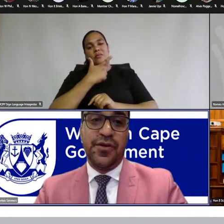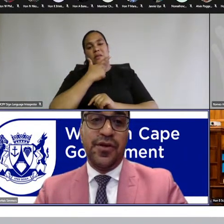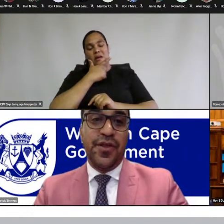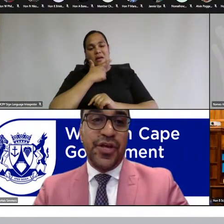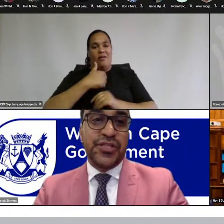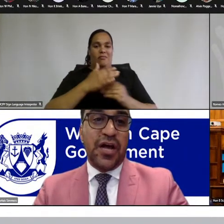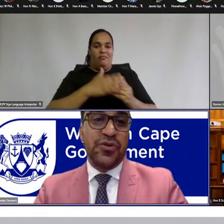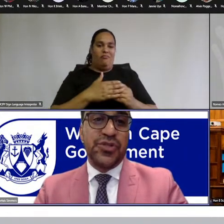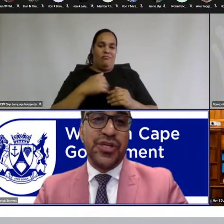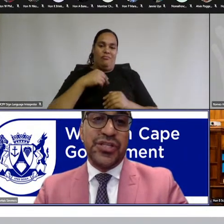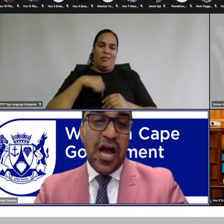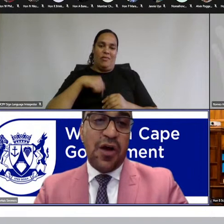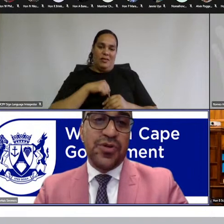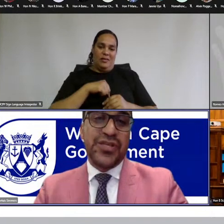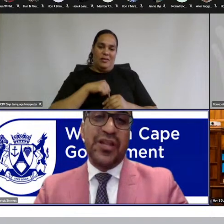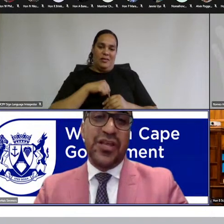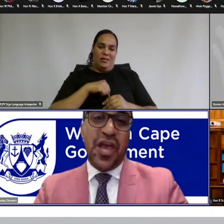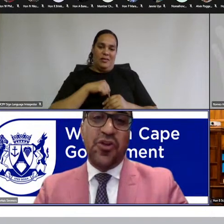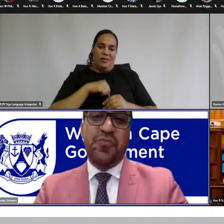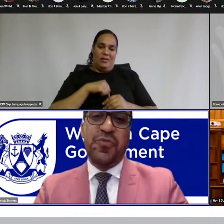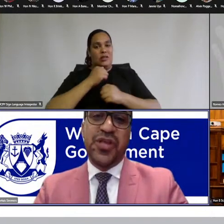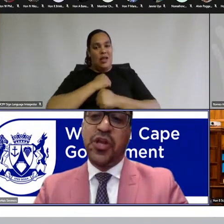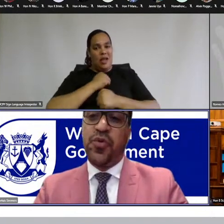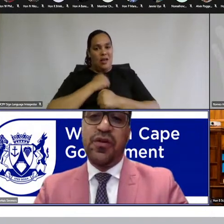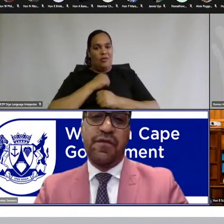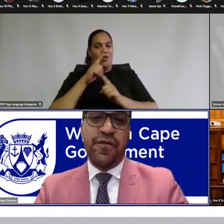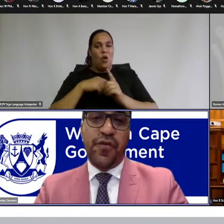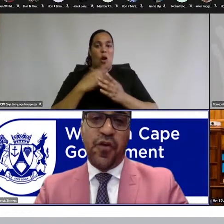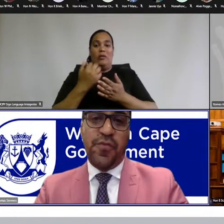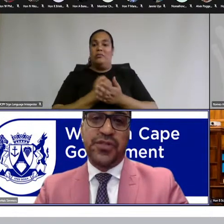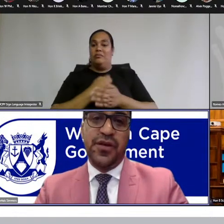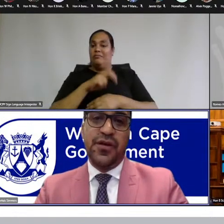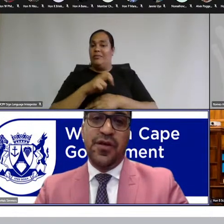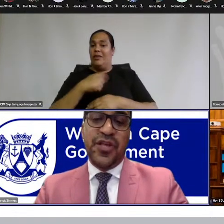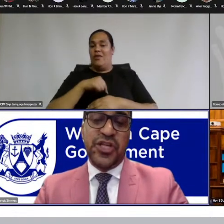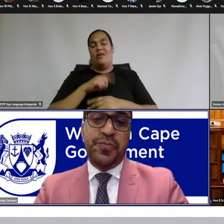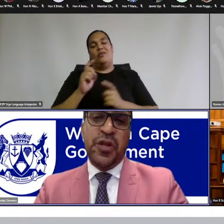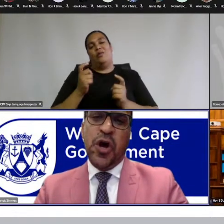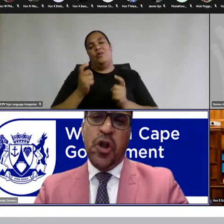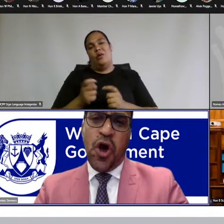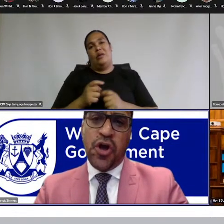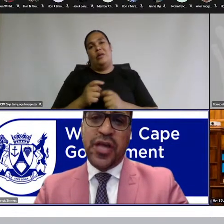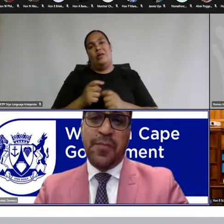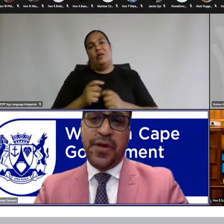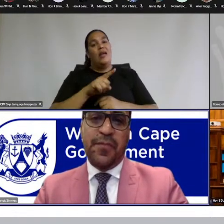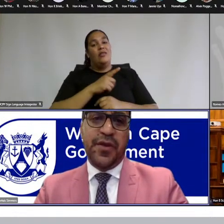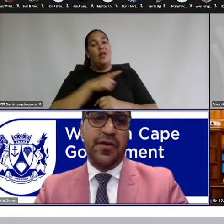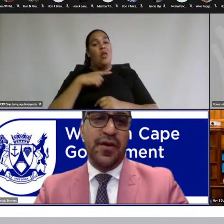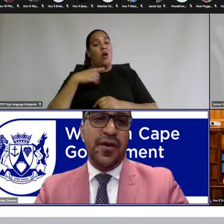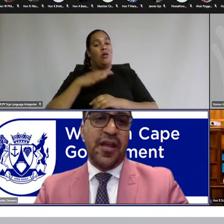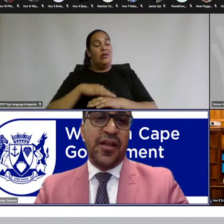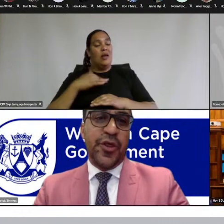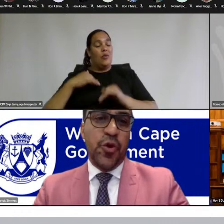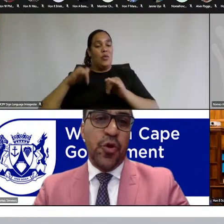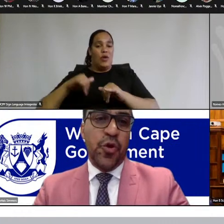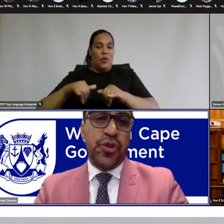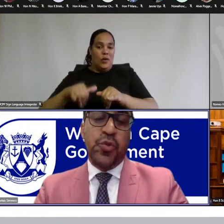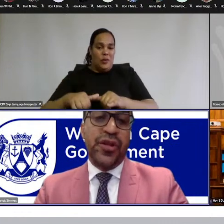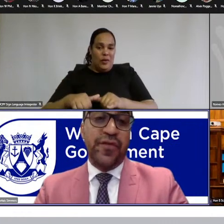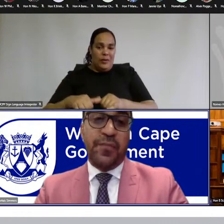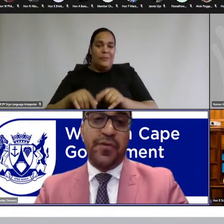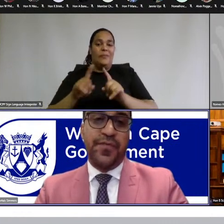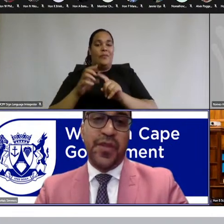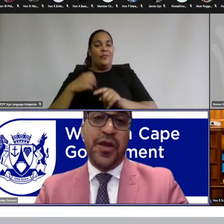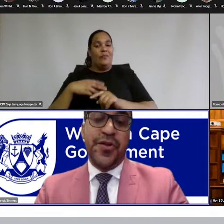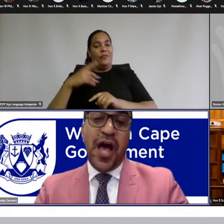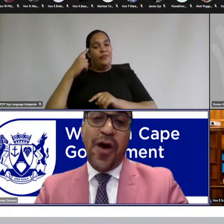us. This house is ours and cannot be taken away from us. This has been a long time coming, and I